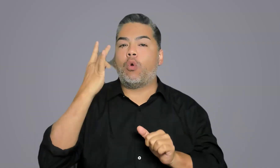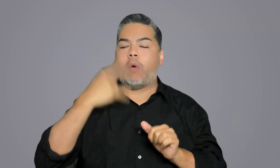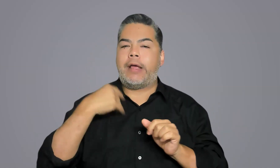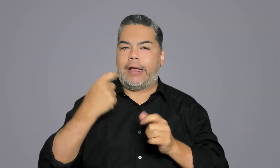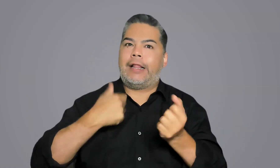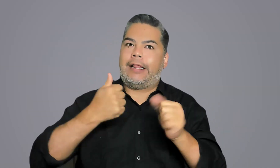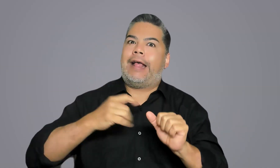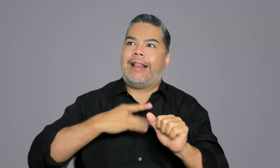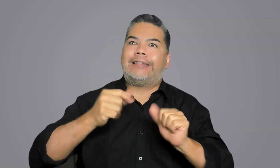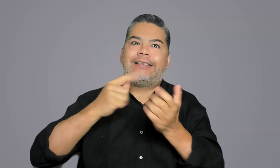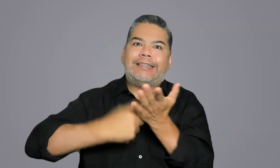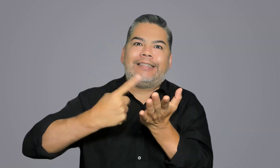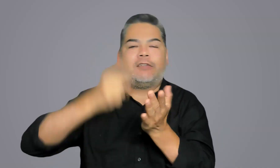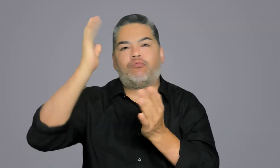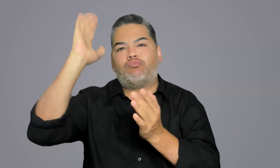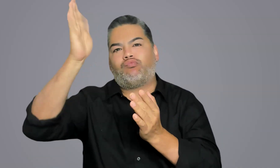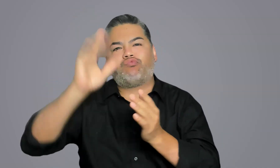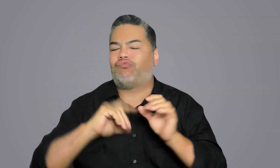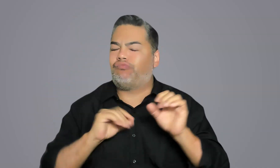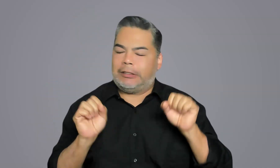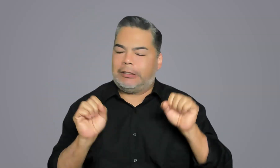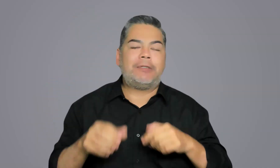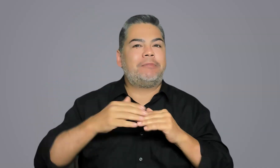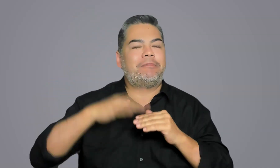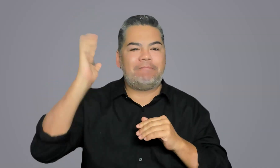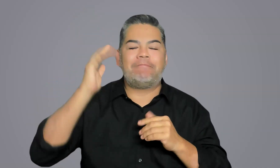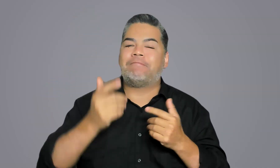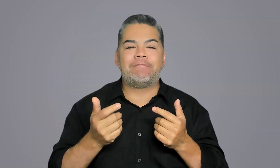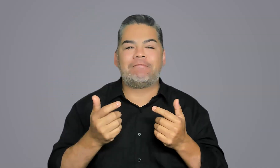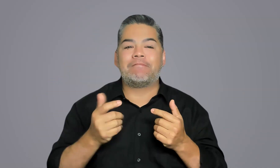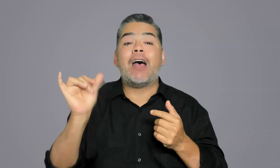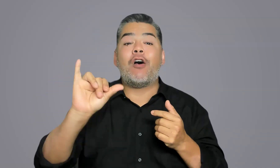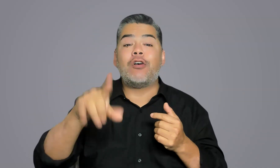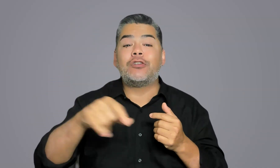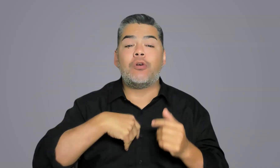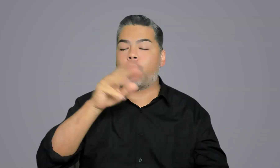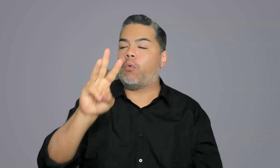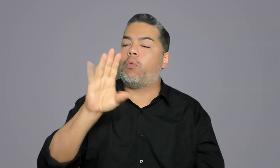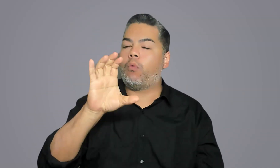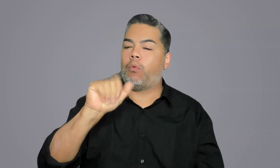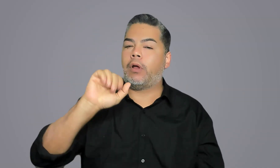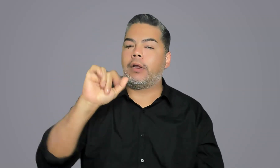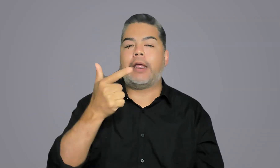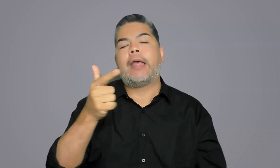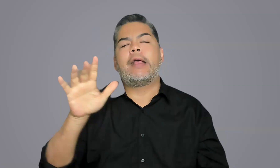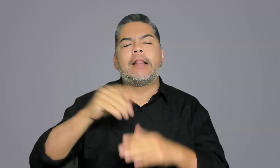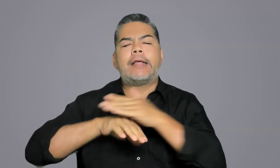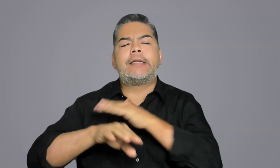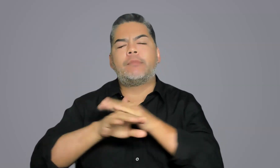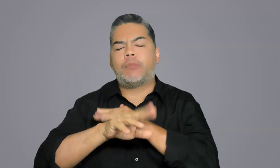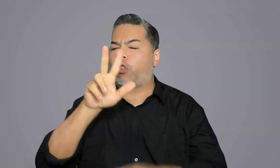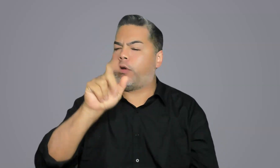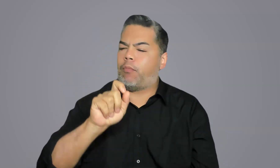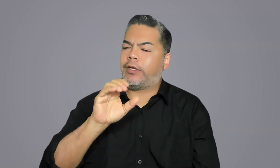possible. It is rumoured as well to be part of the WCAG, the Web Content Accessibility Guidelines, in the 3.0 version